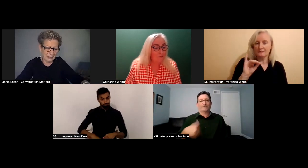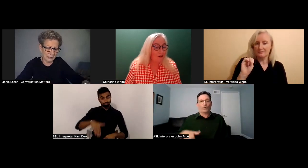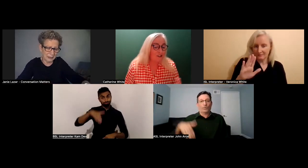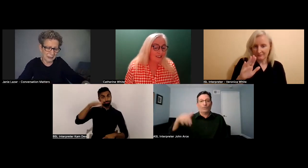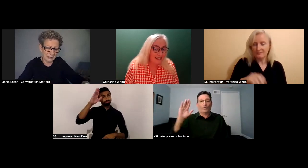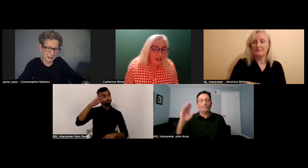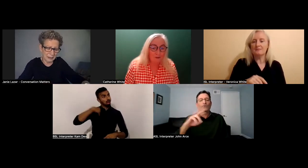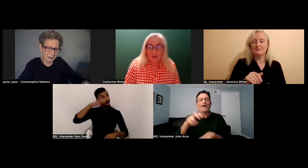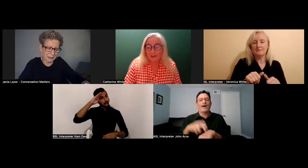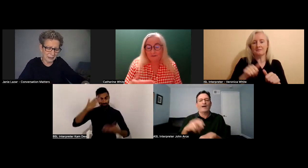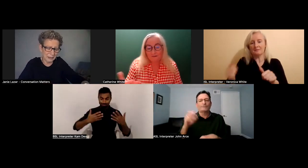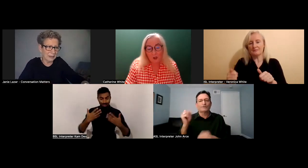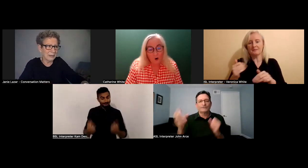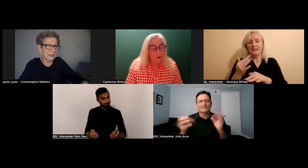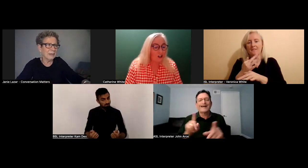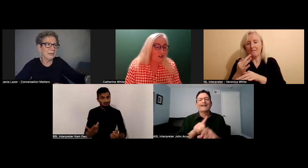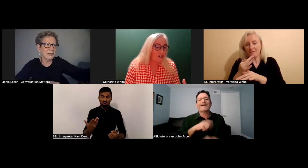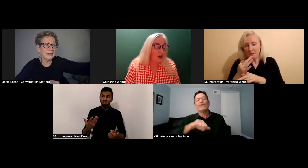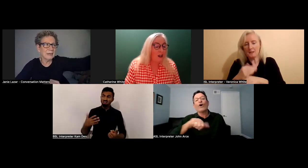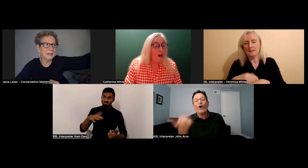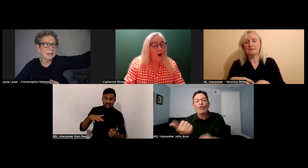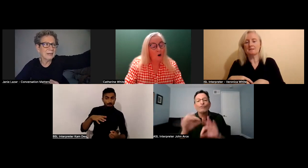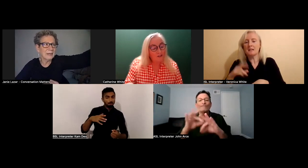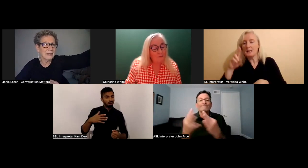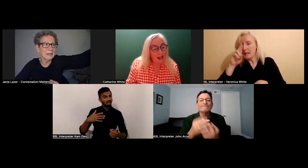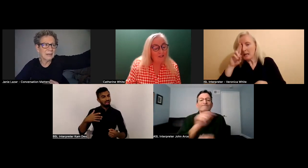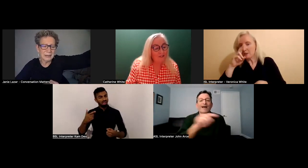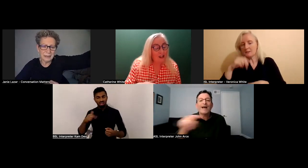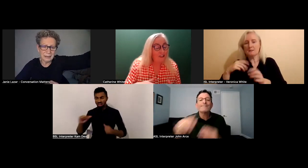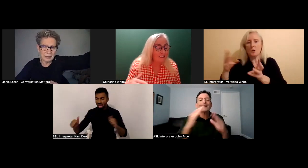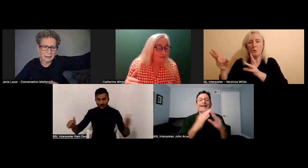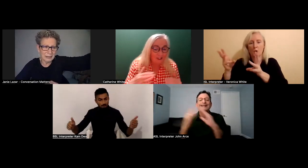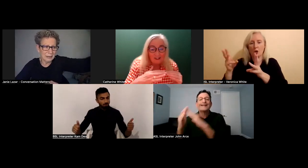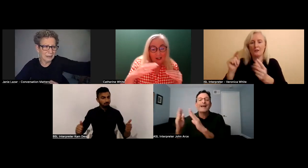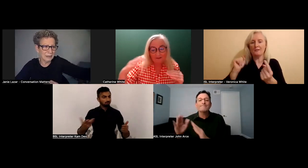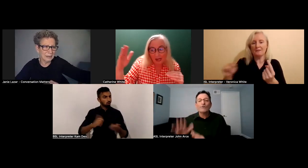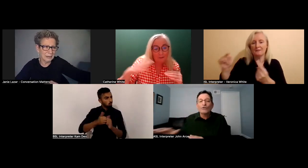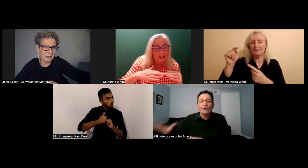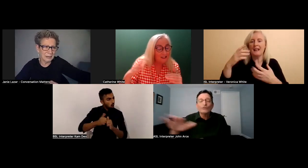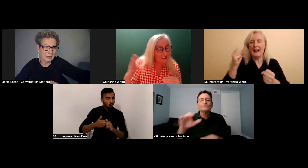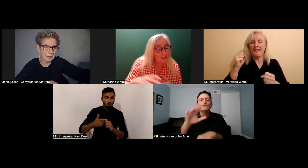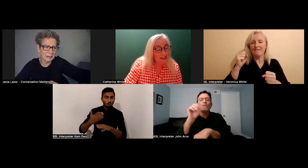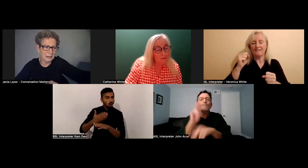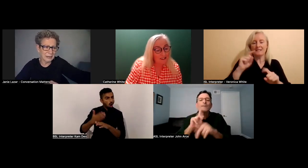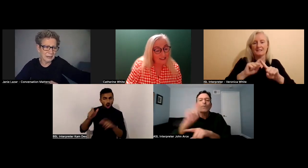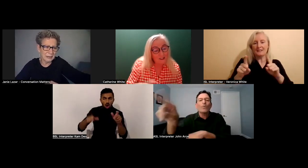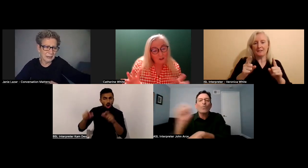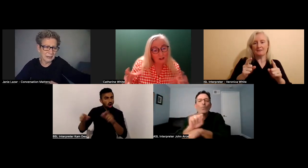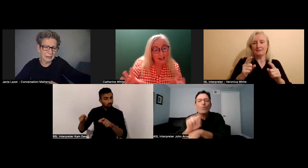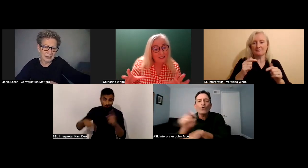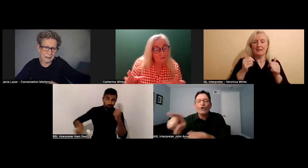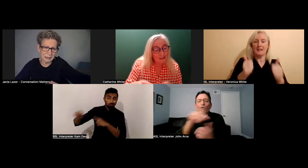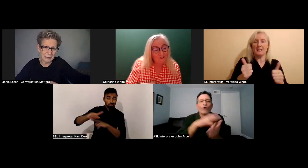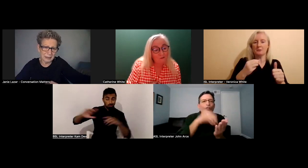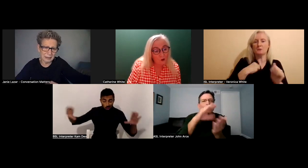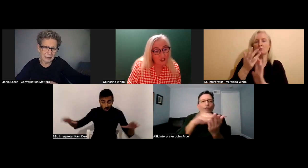family members, neighbours, co-workers, all of them having varying capabilities of being able to sign.